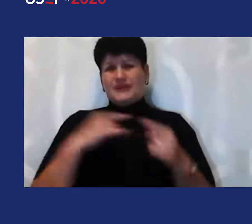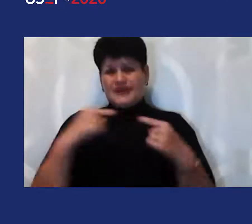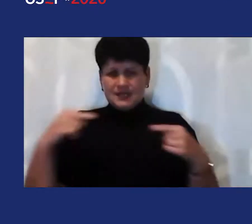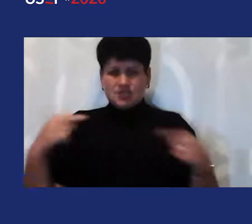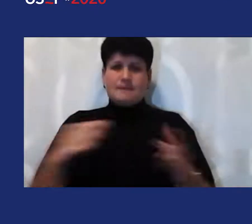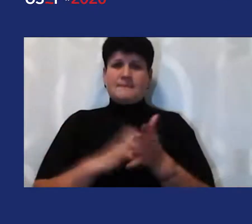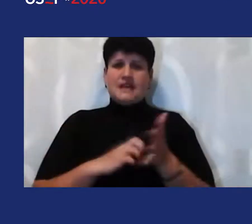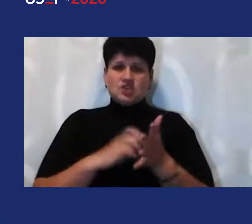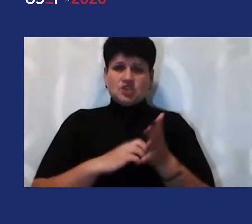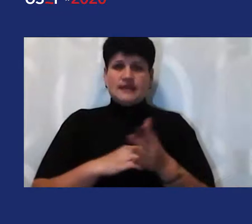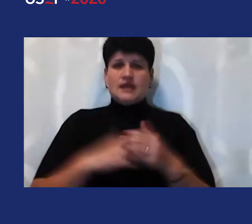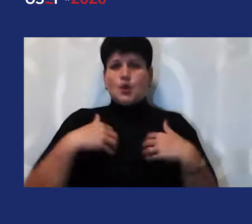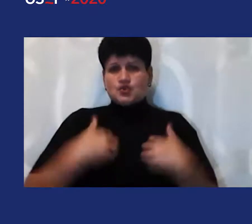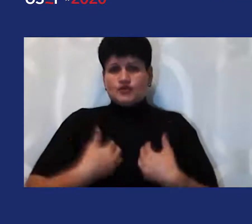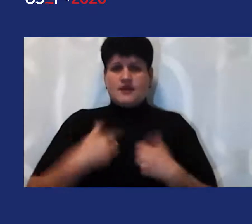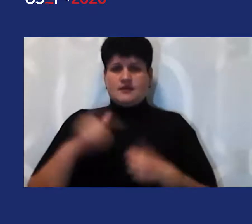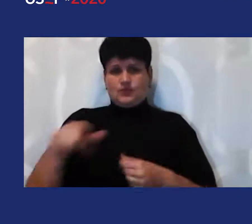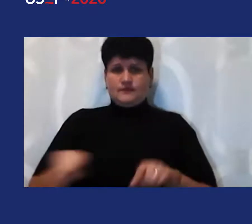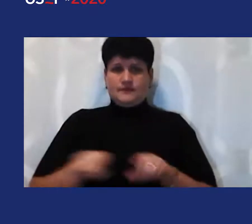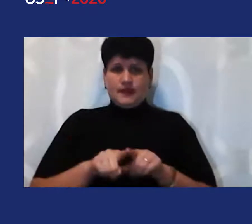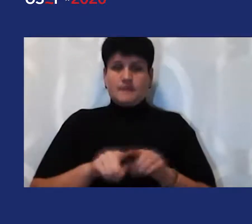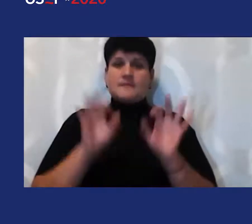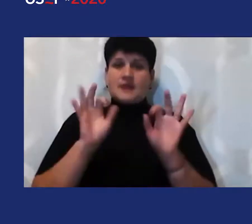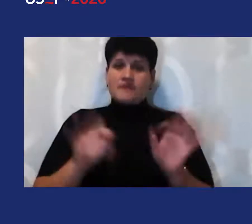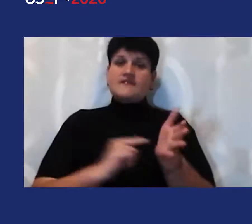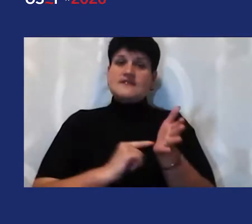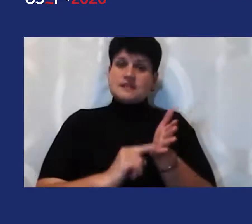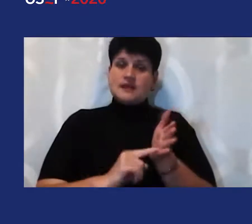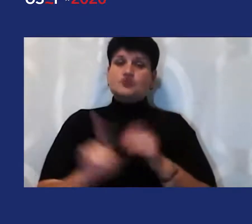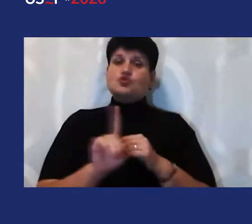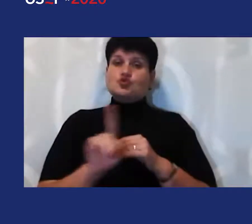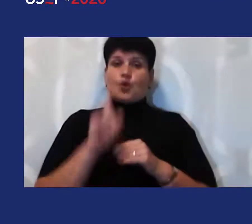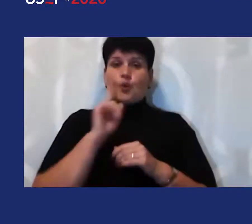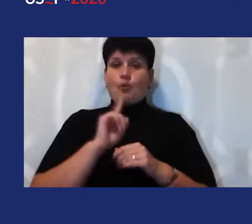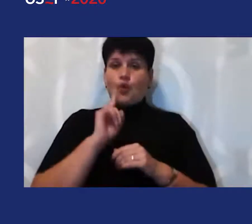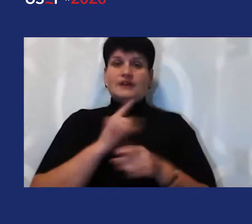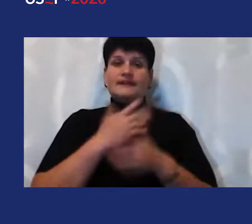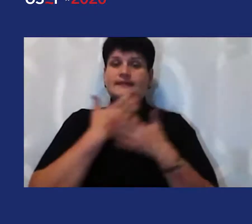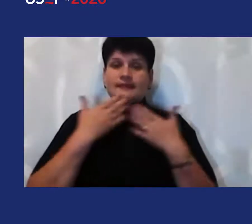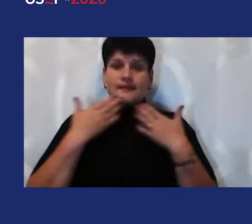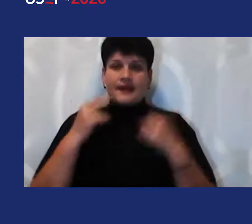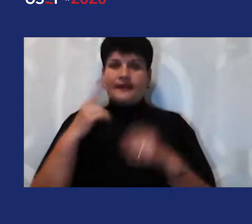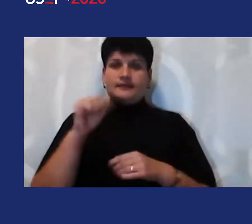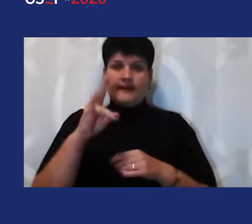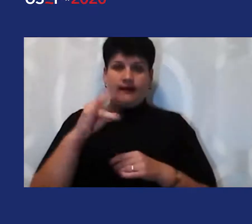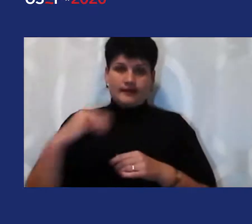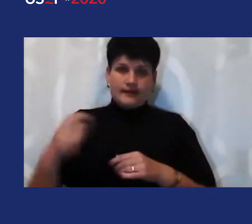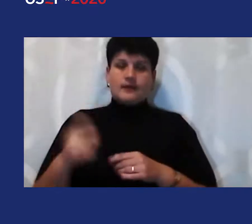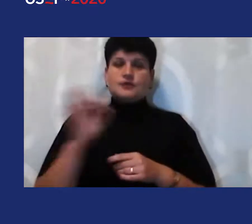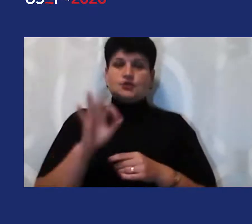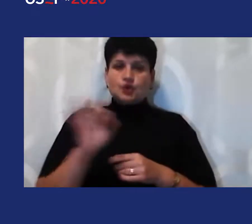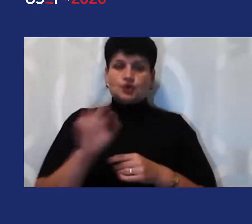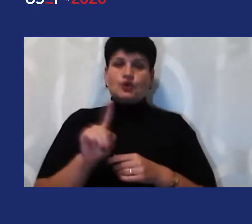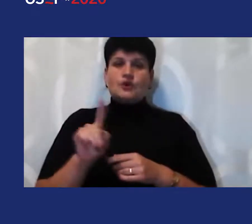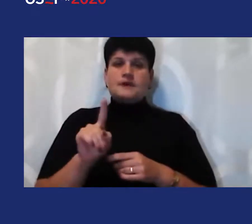2015, the turnout in 2015 was 47%, which means that the pandemic took